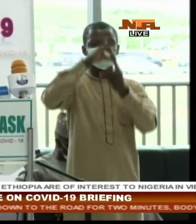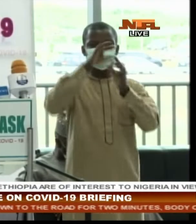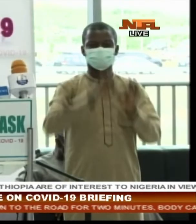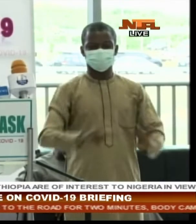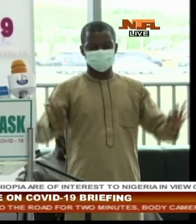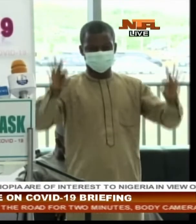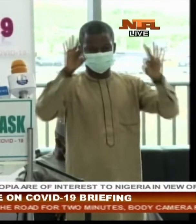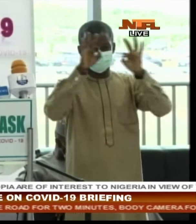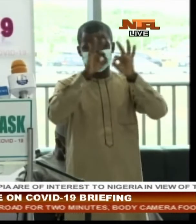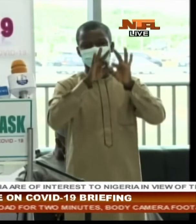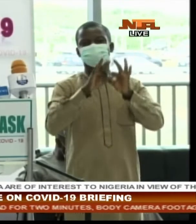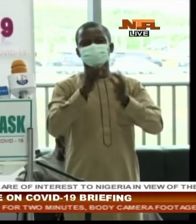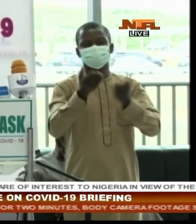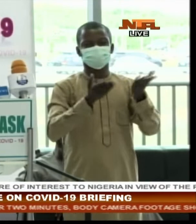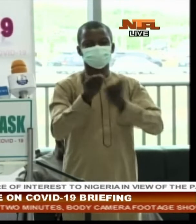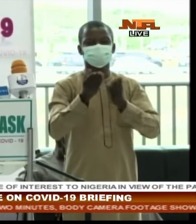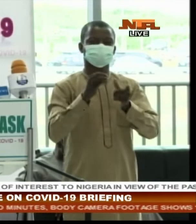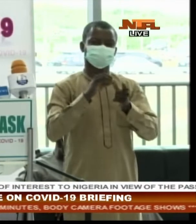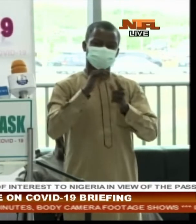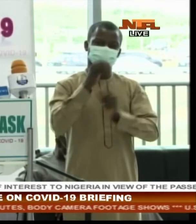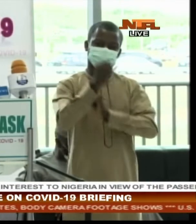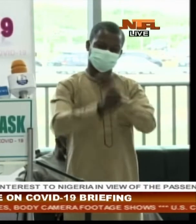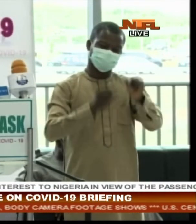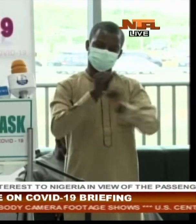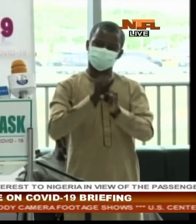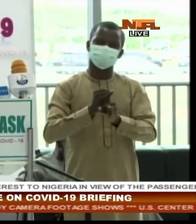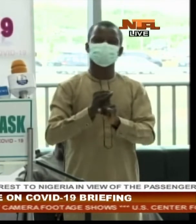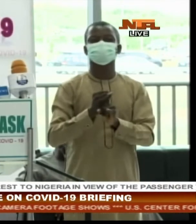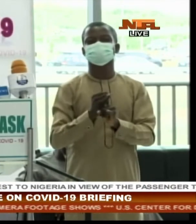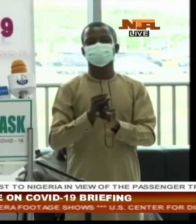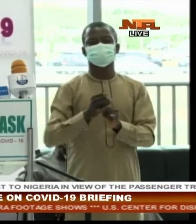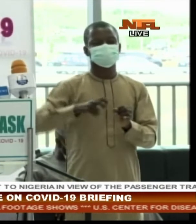international travelers that might be returning from abroad.